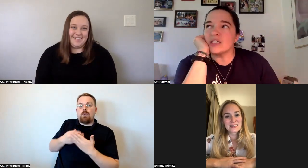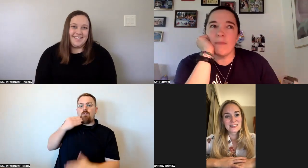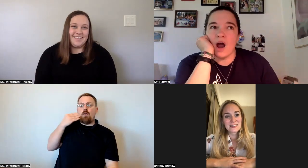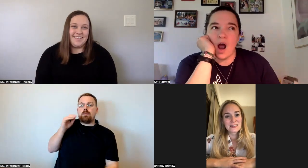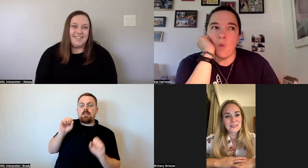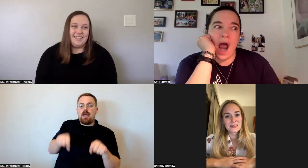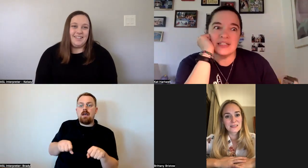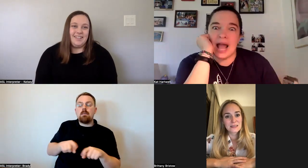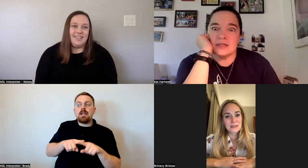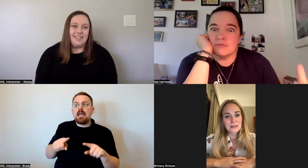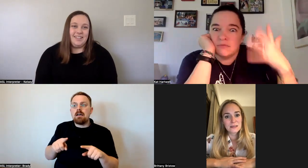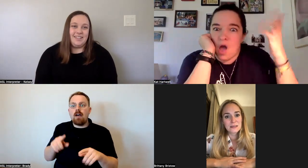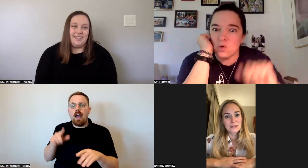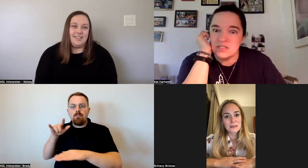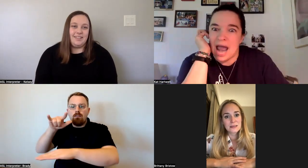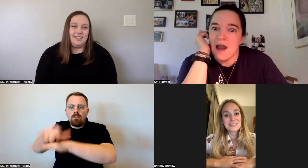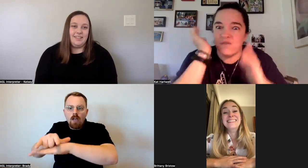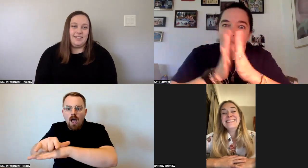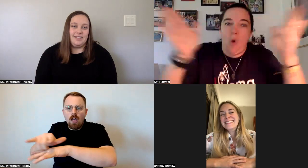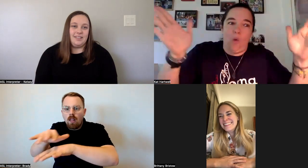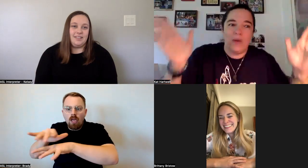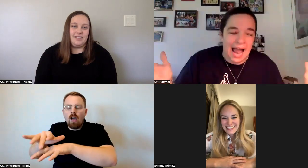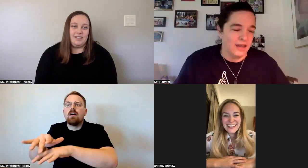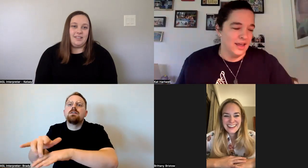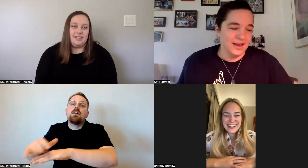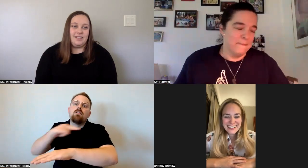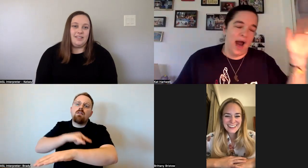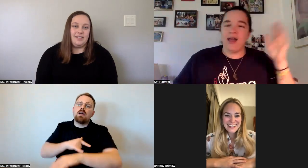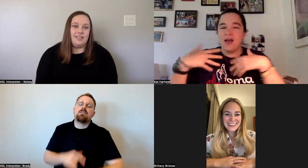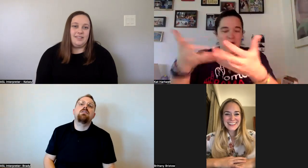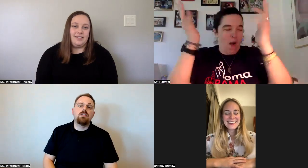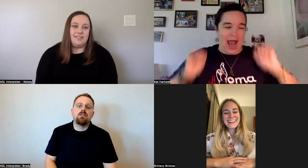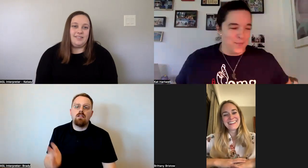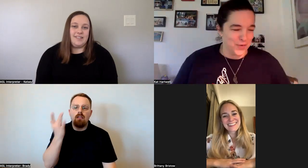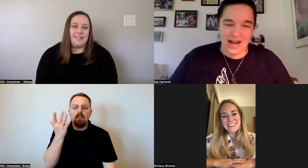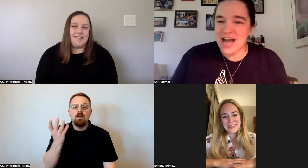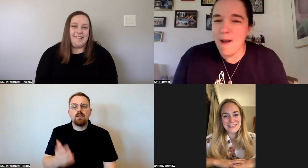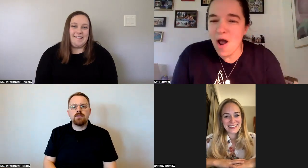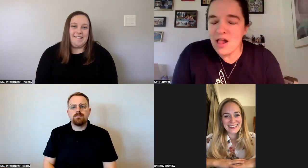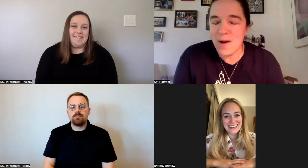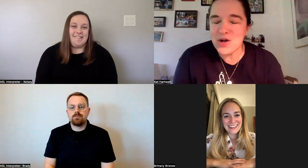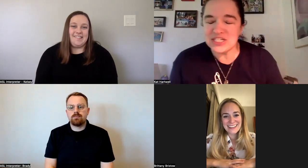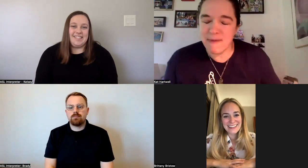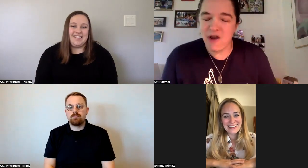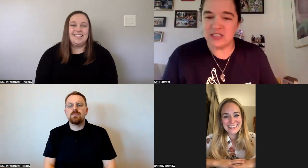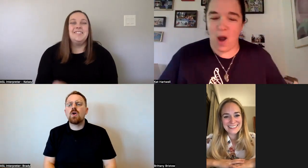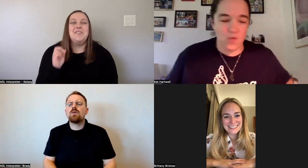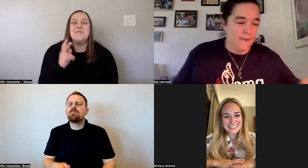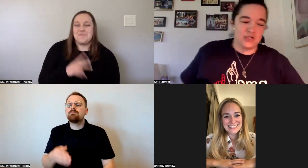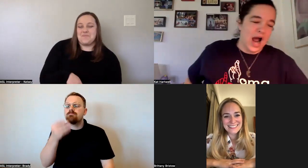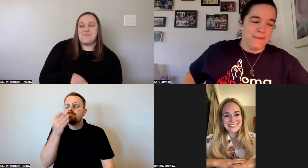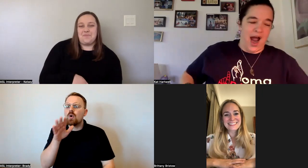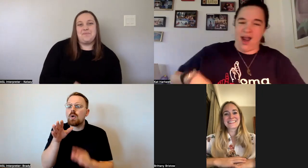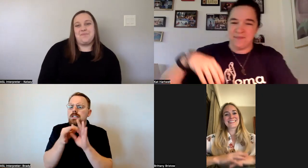my flight tomorrow. Why did I die for the whole weekend? But go home, Britt. Tell me about your experience